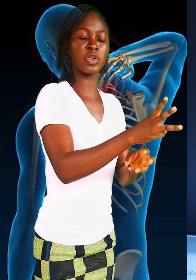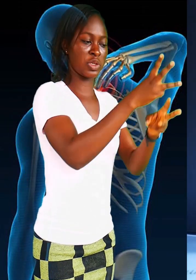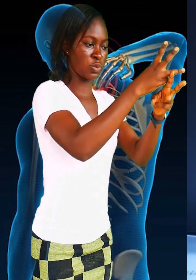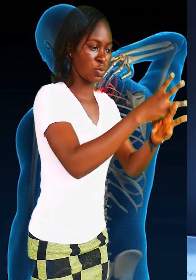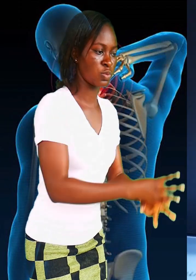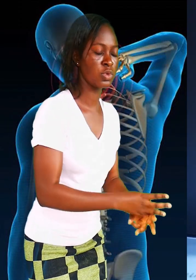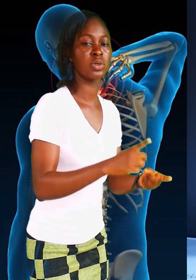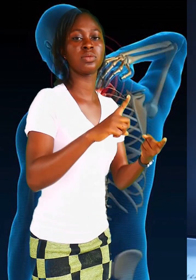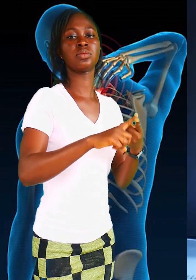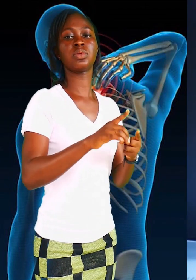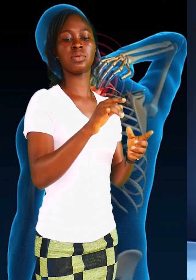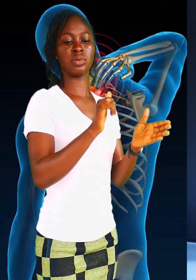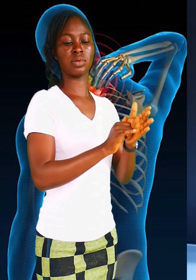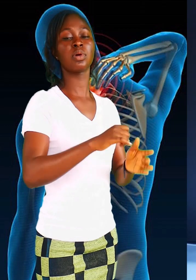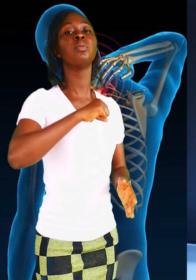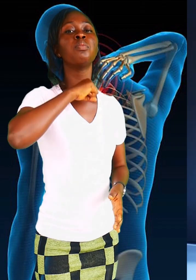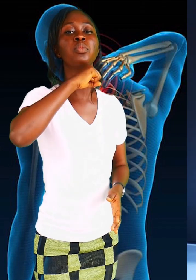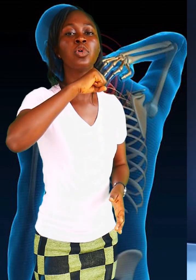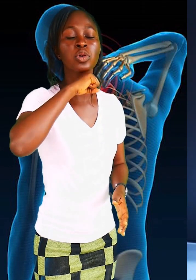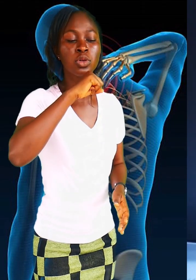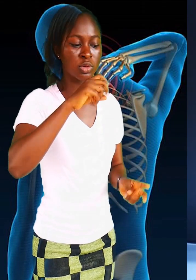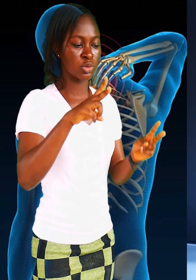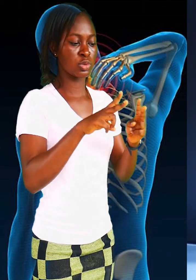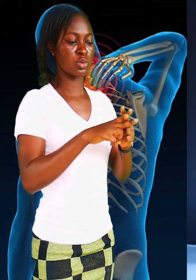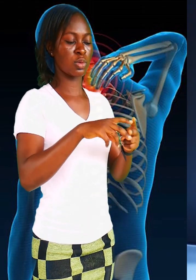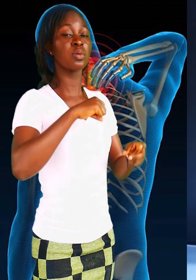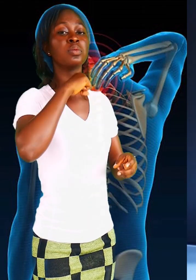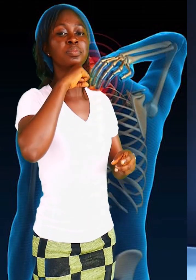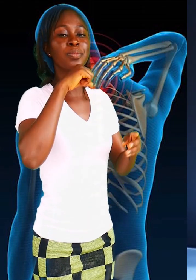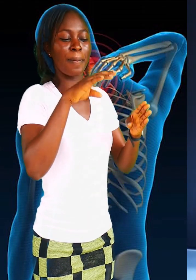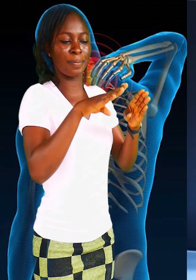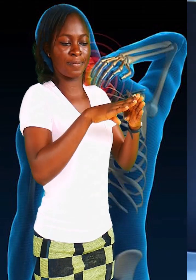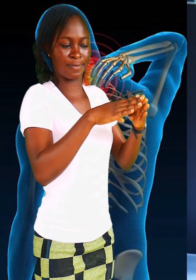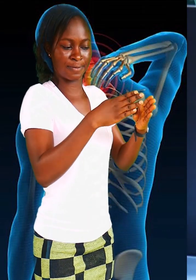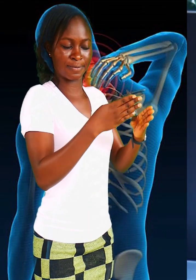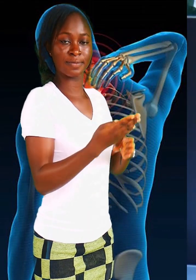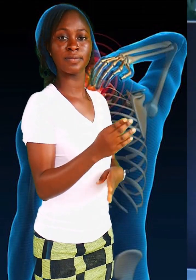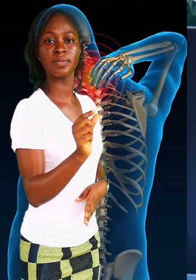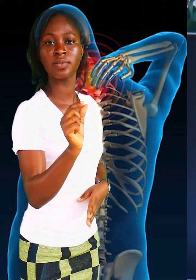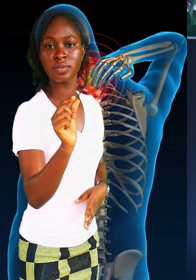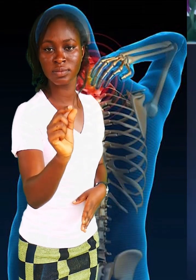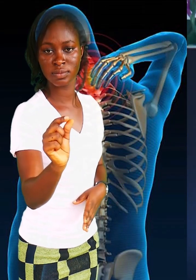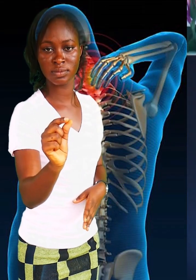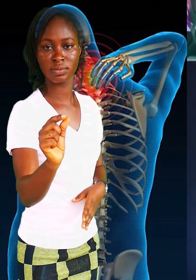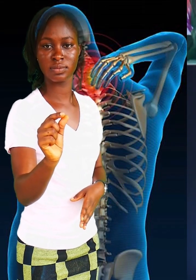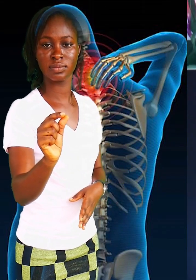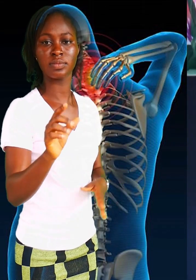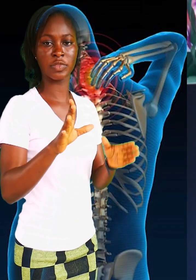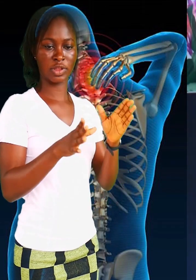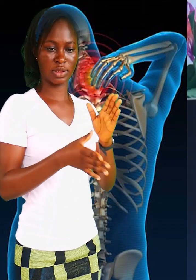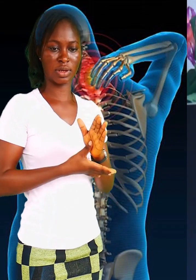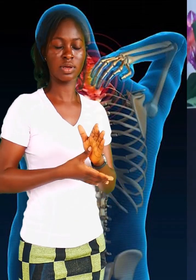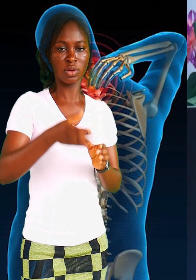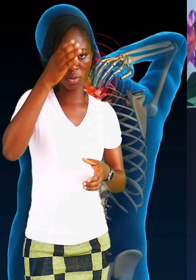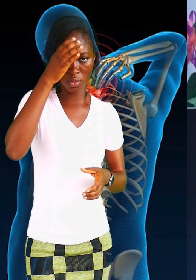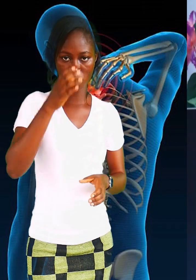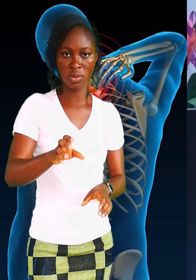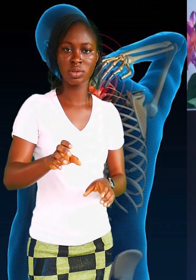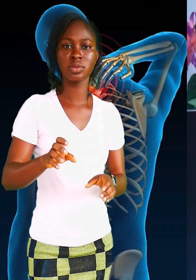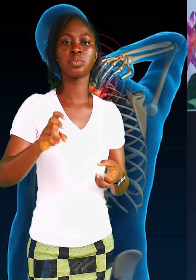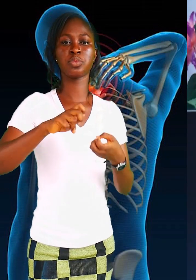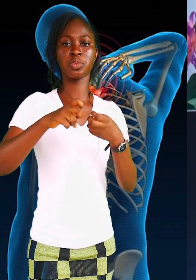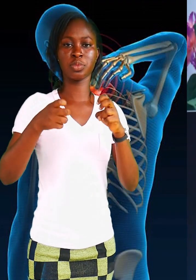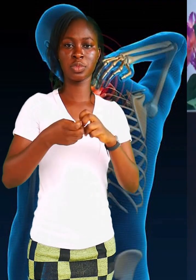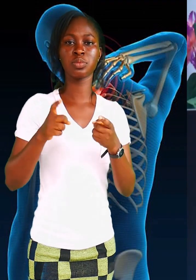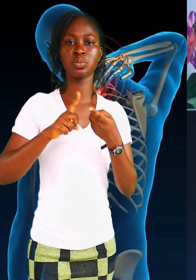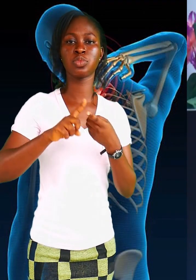se e bie kasa no wa e be bie no wa se bie kasa no wa sa na na de how e ma entini no na